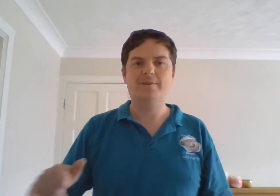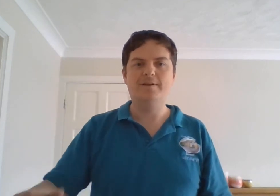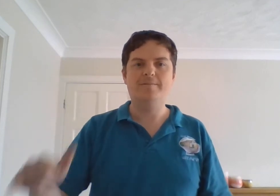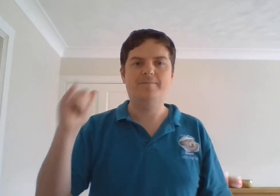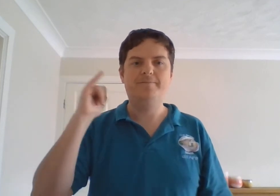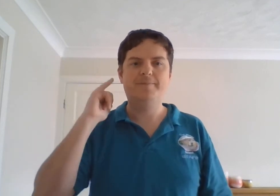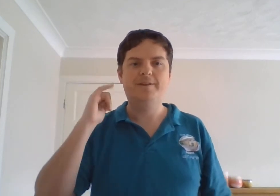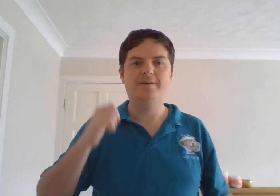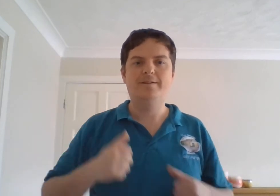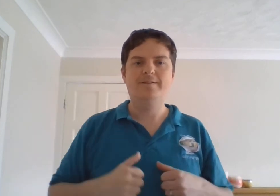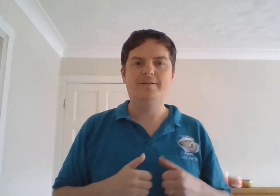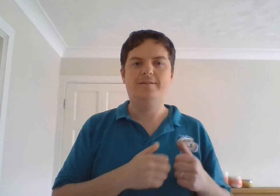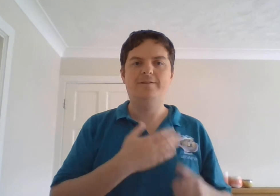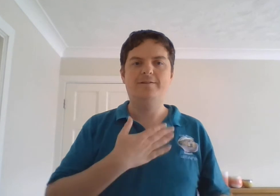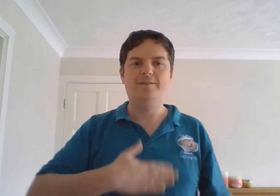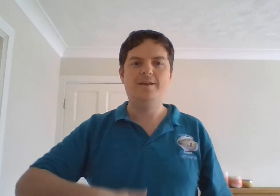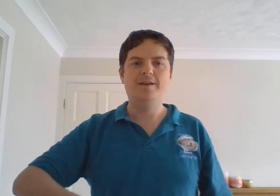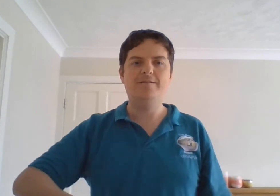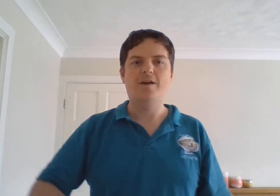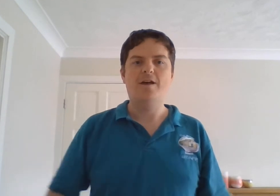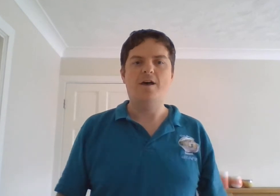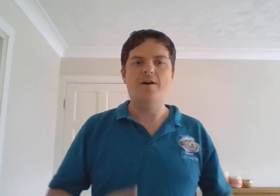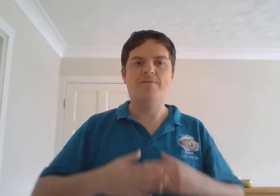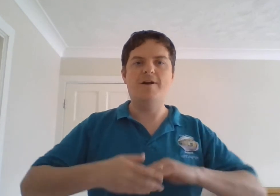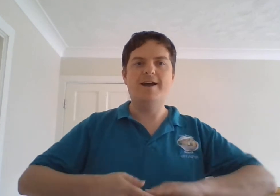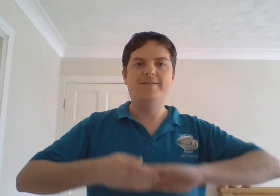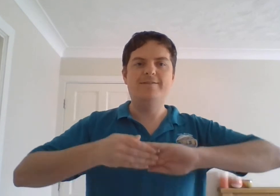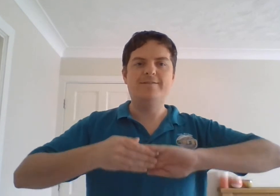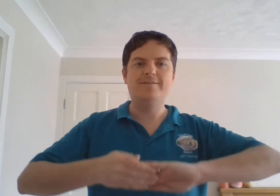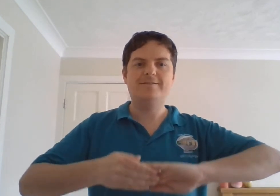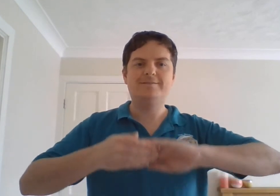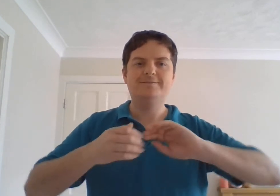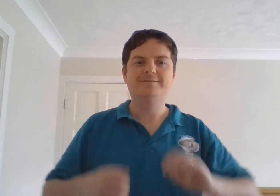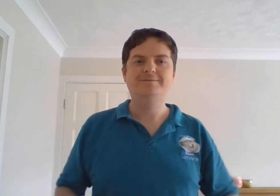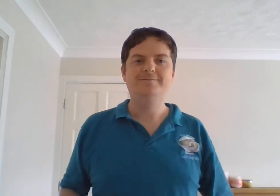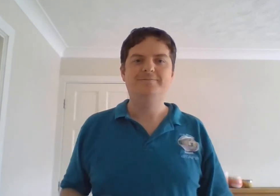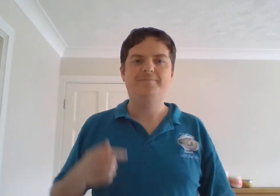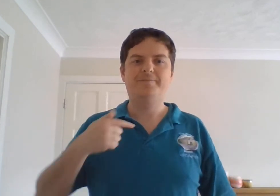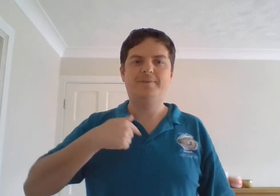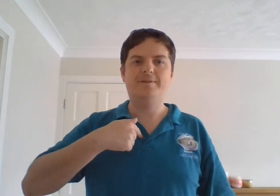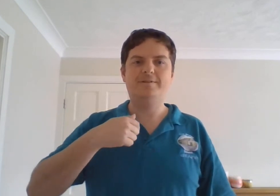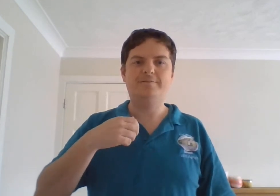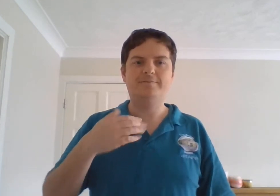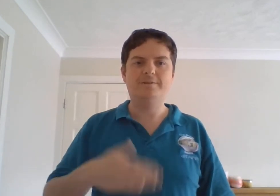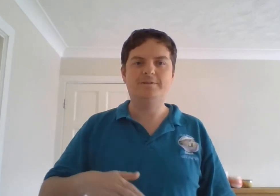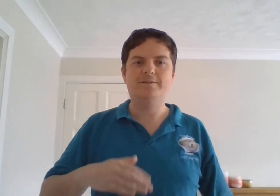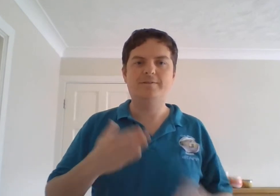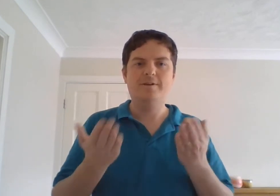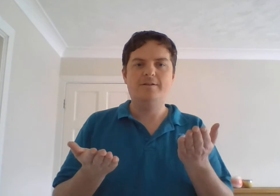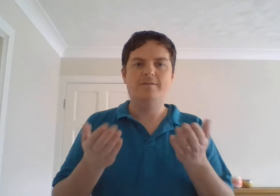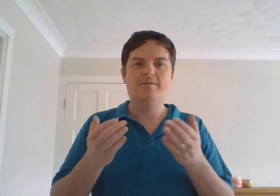Call me, baby, if you need a friend. I swore to give you